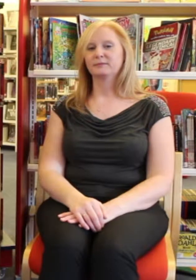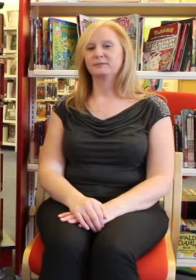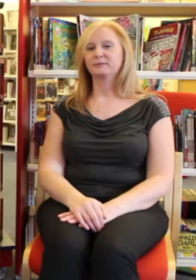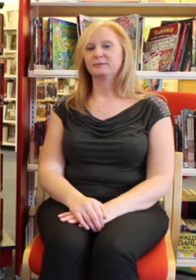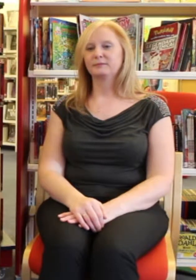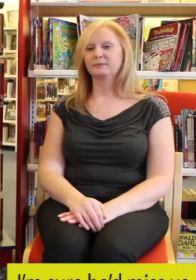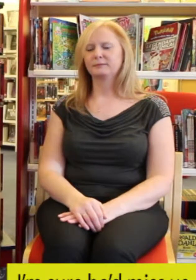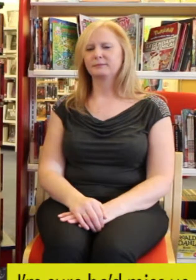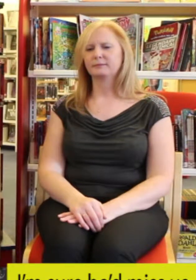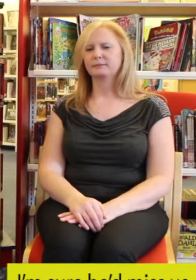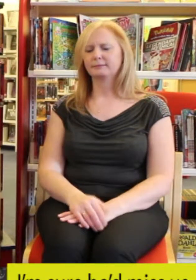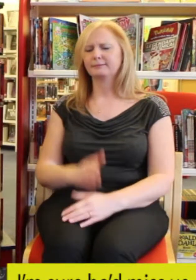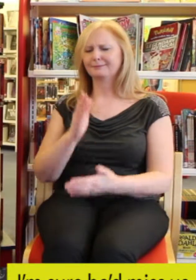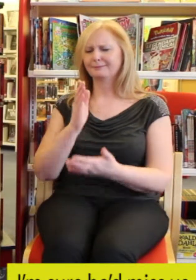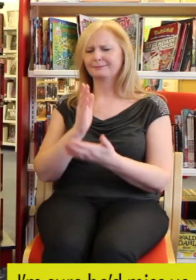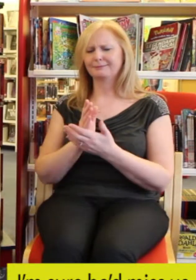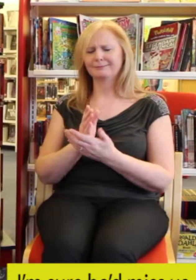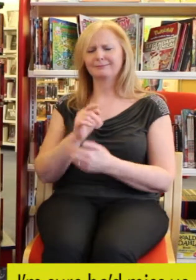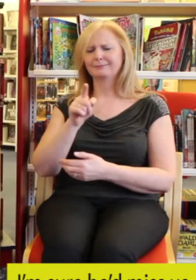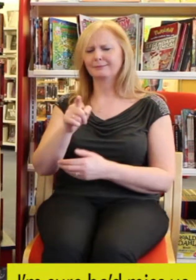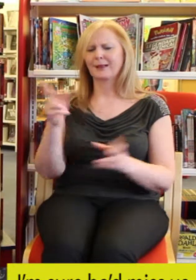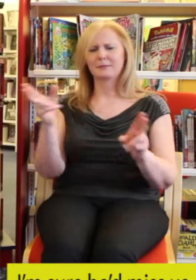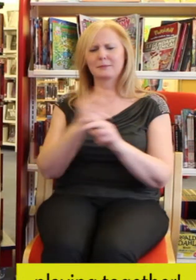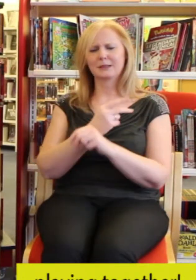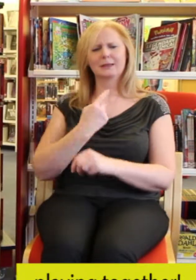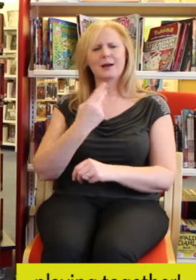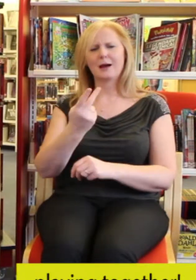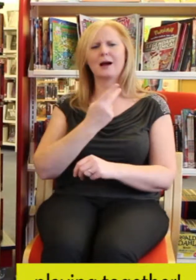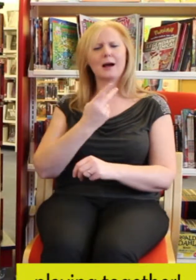I'm sure he'd miss us playing together.